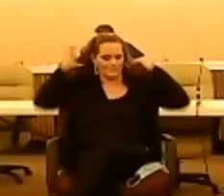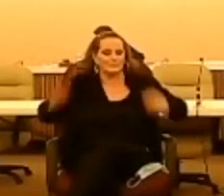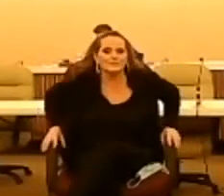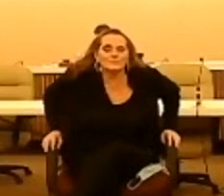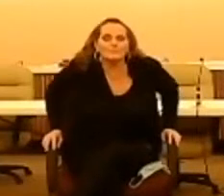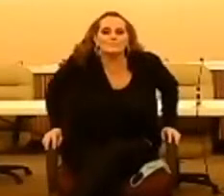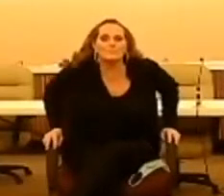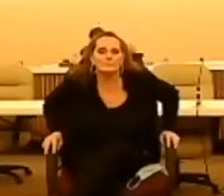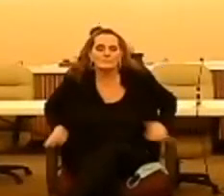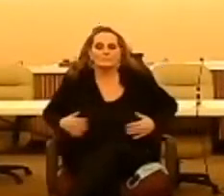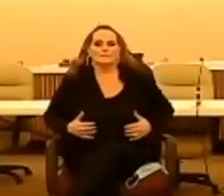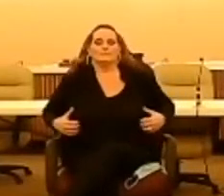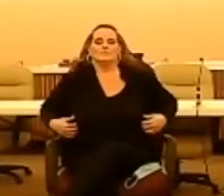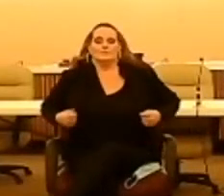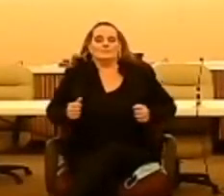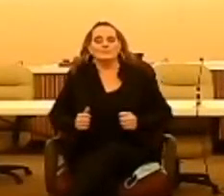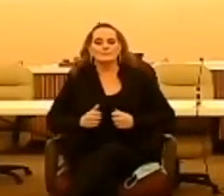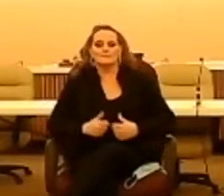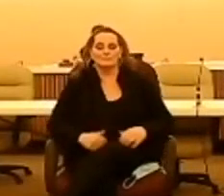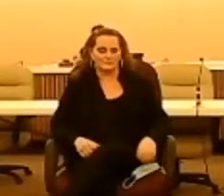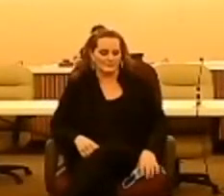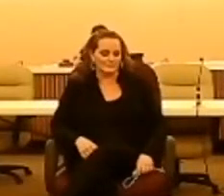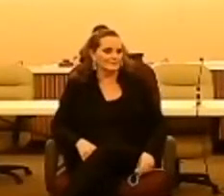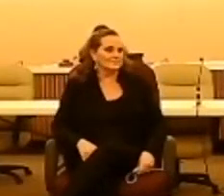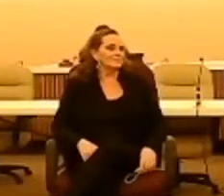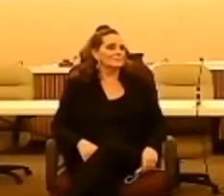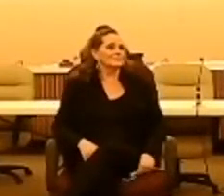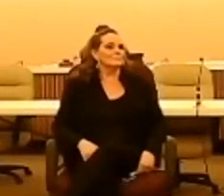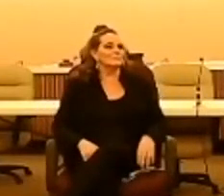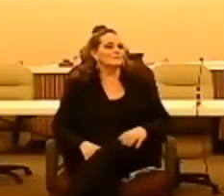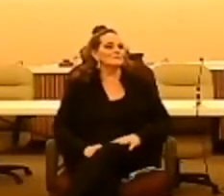After Monday, I get nervous every time now.